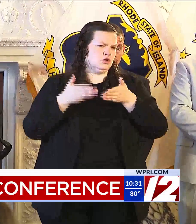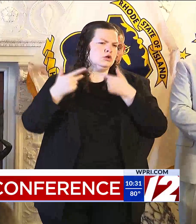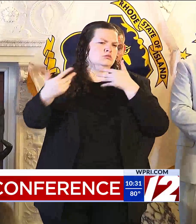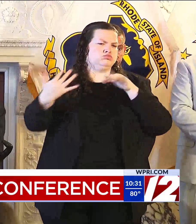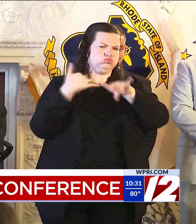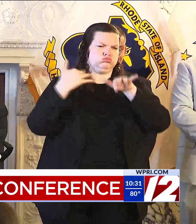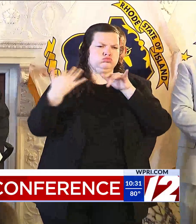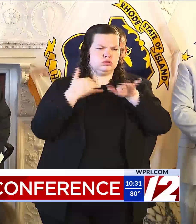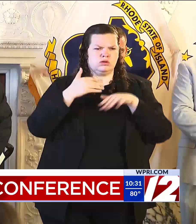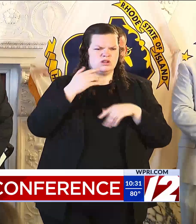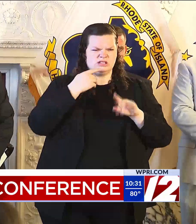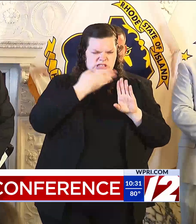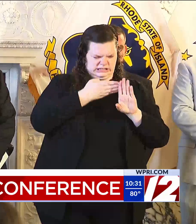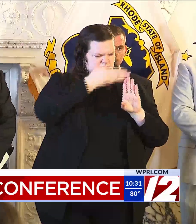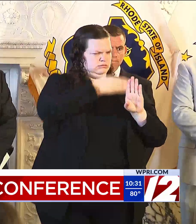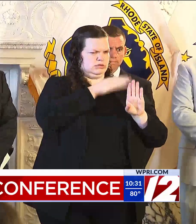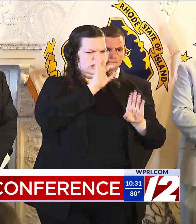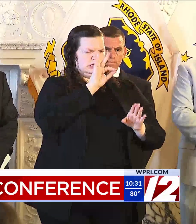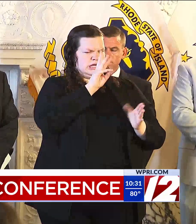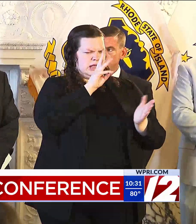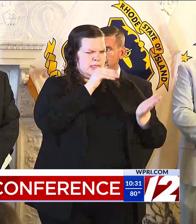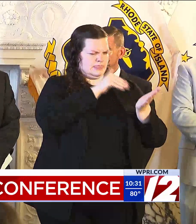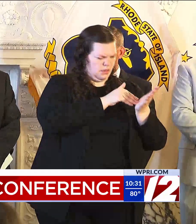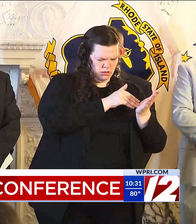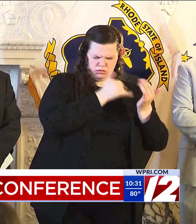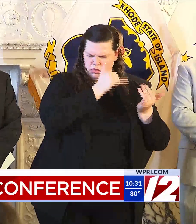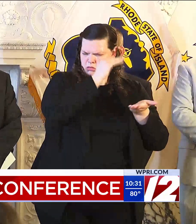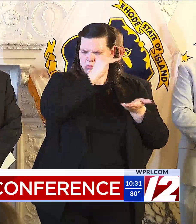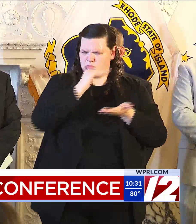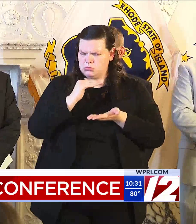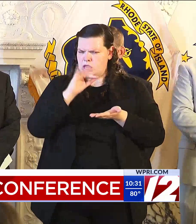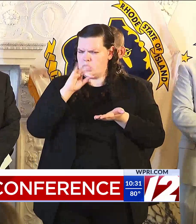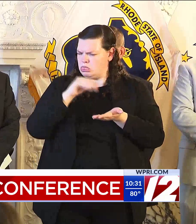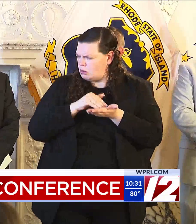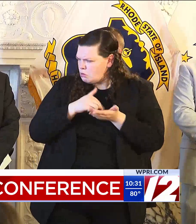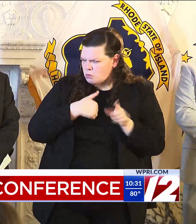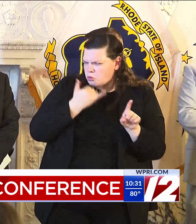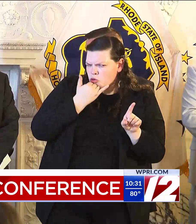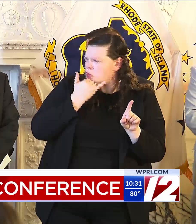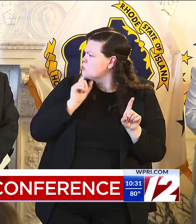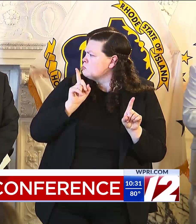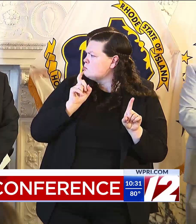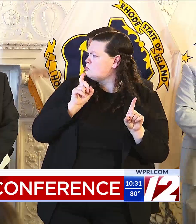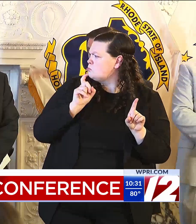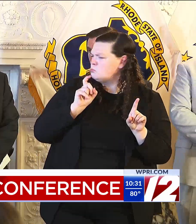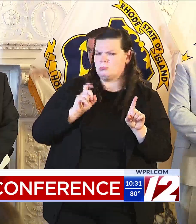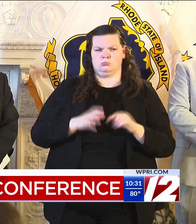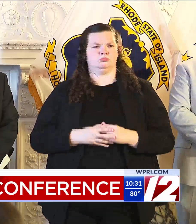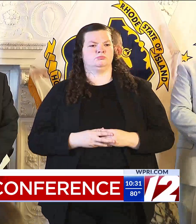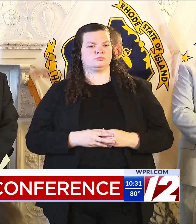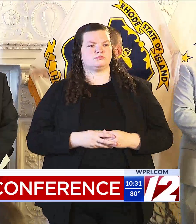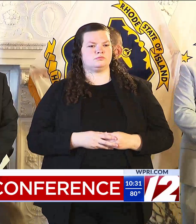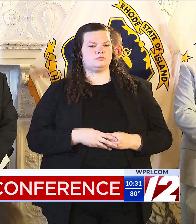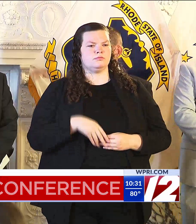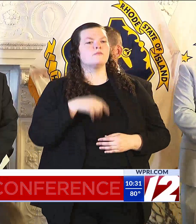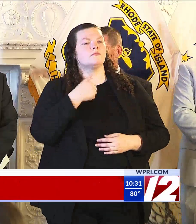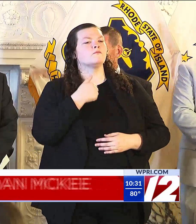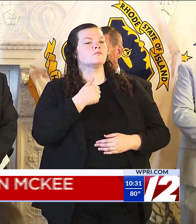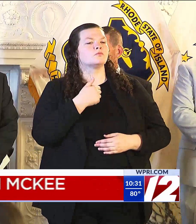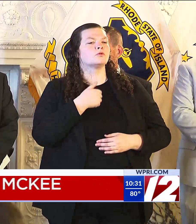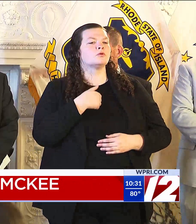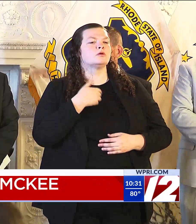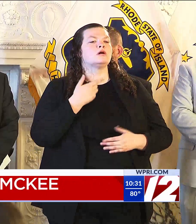96,000, or am I getting my figures mistaken? Yeah, I'll let Peter answer that one. But yeah, the traffic count is, and we're